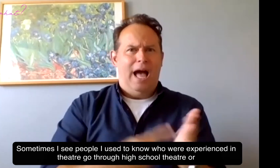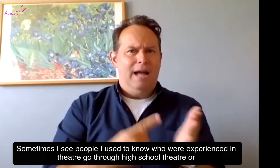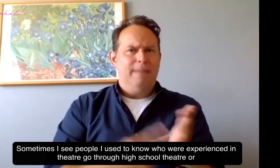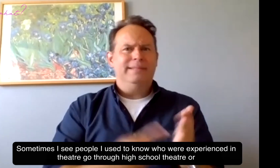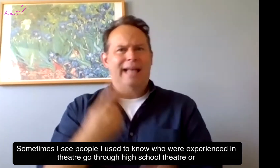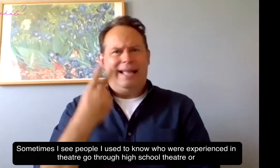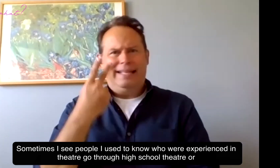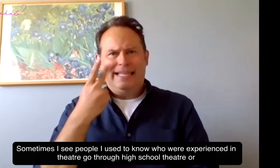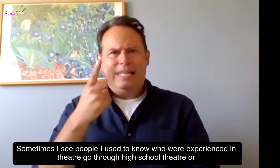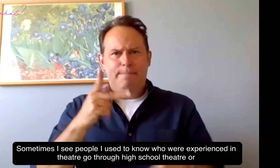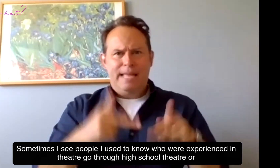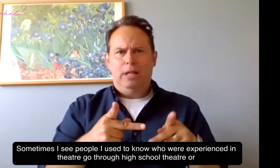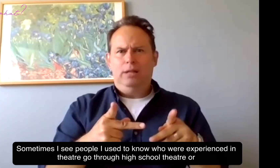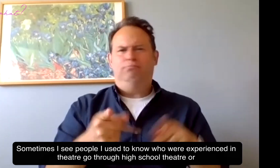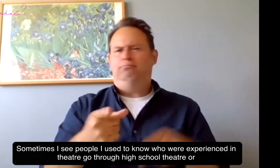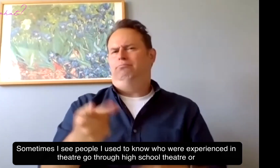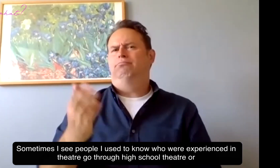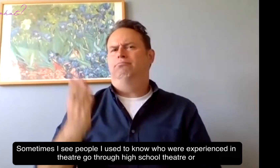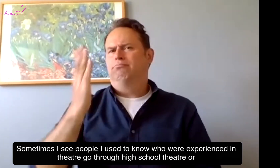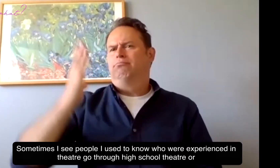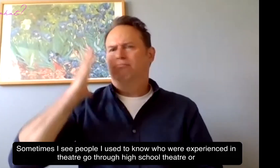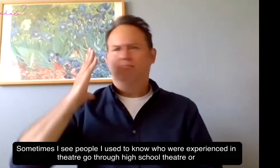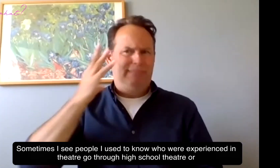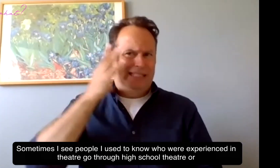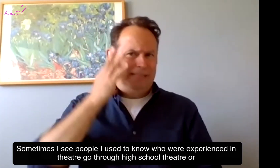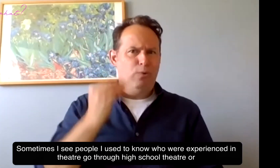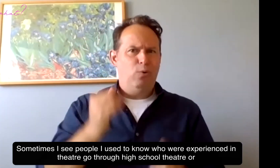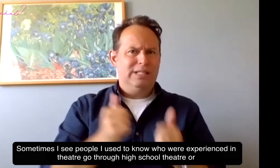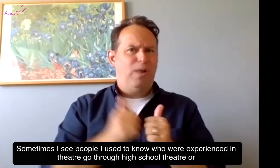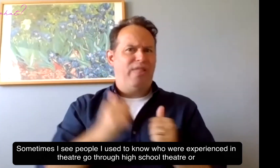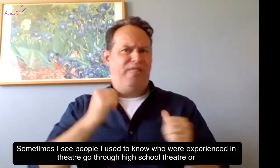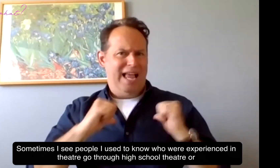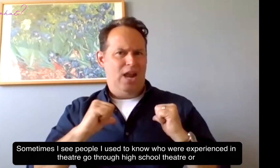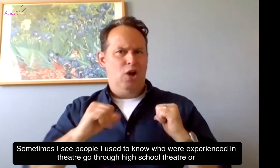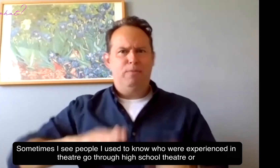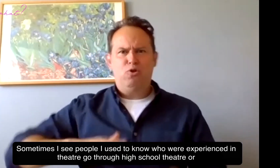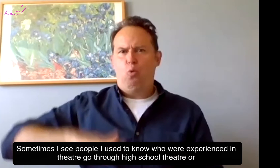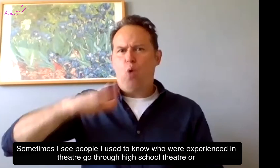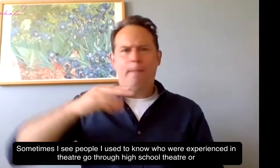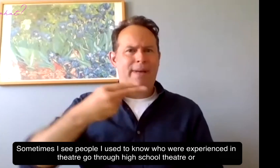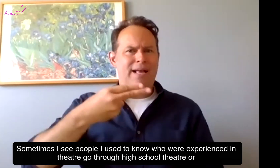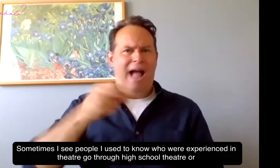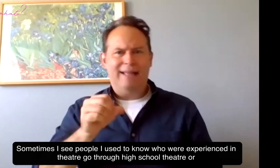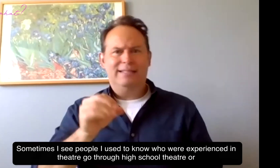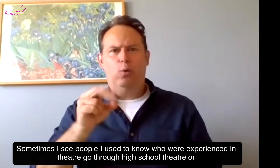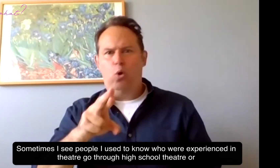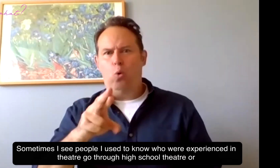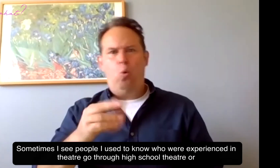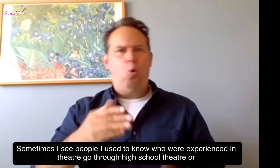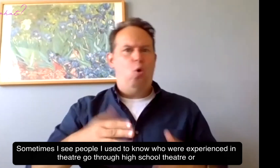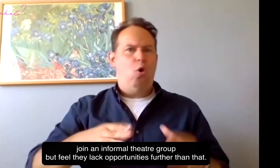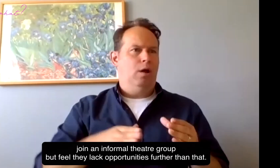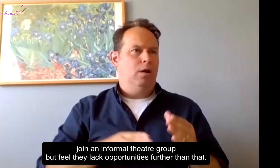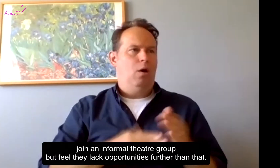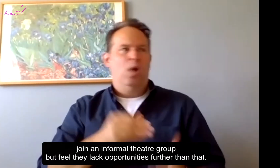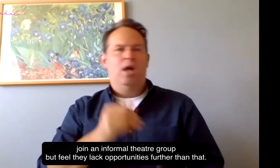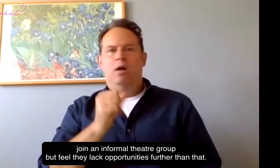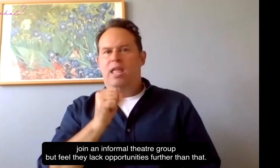Sometimes I see people I used to know, who were experienced in theatre, go through high school theatre, or